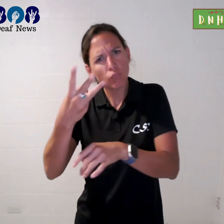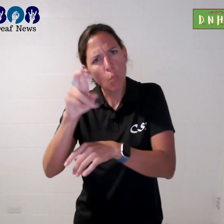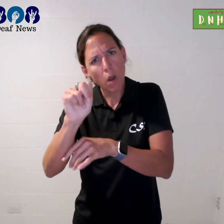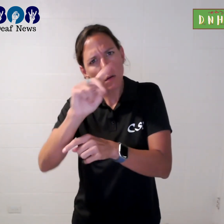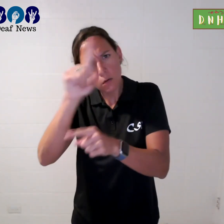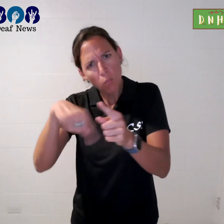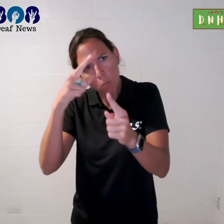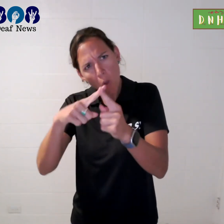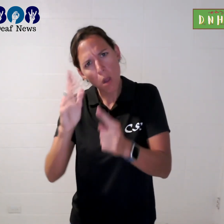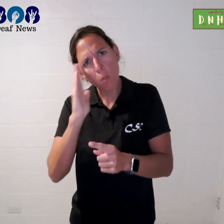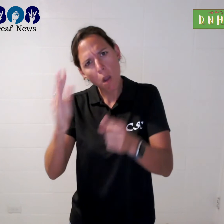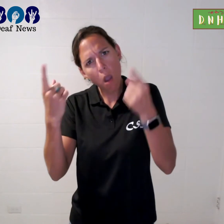of when.